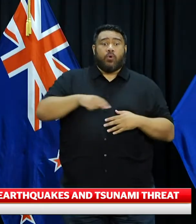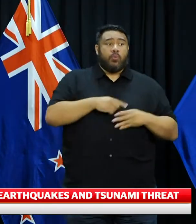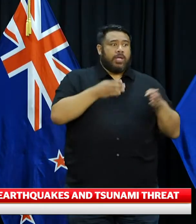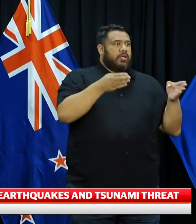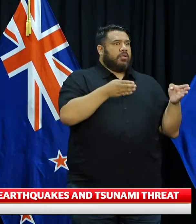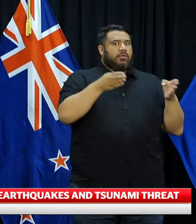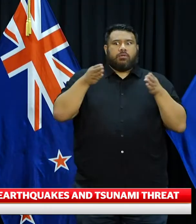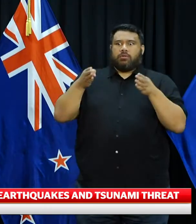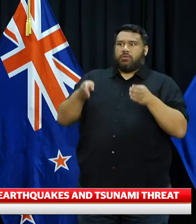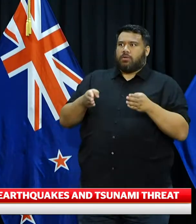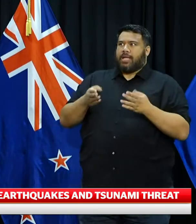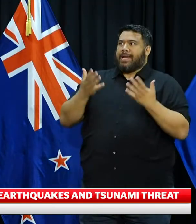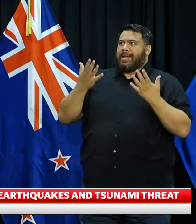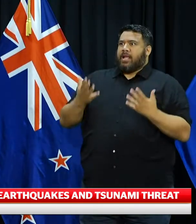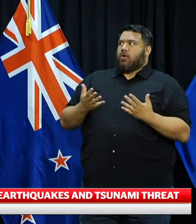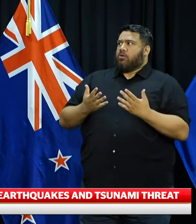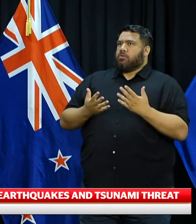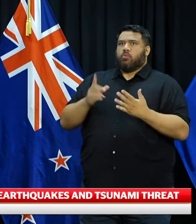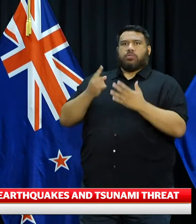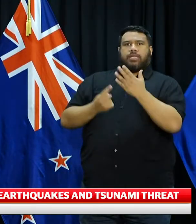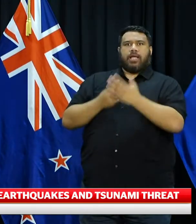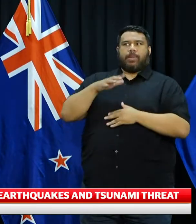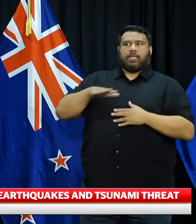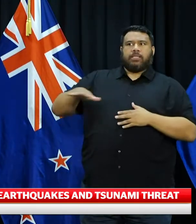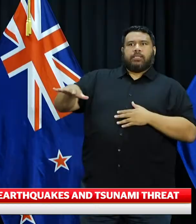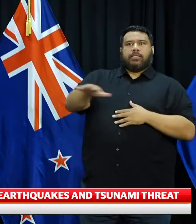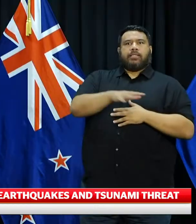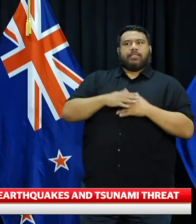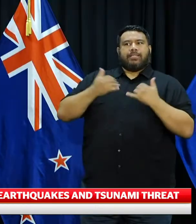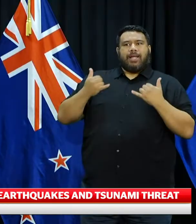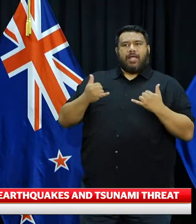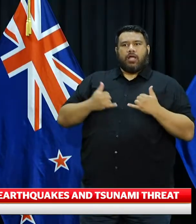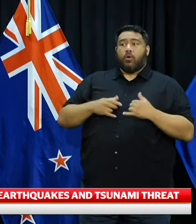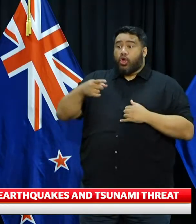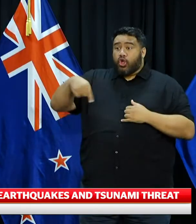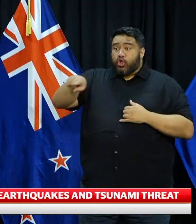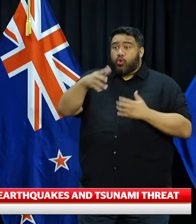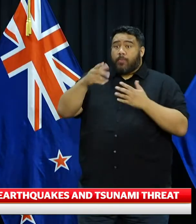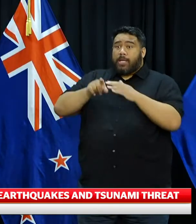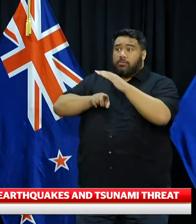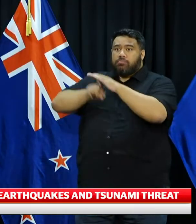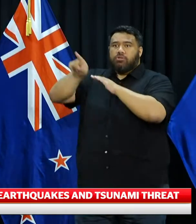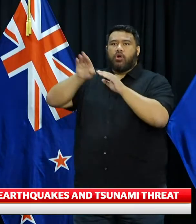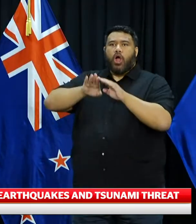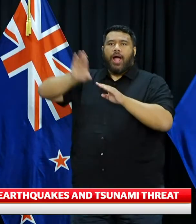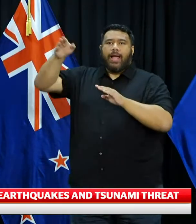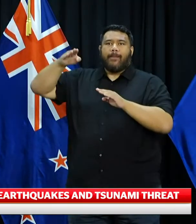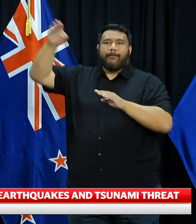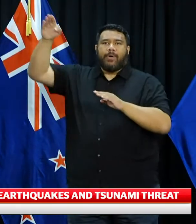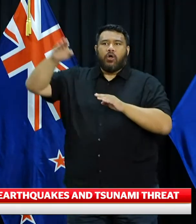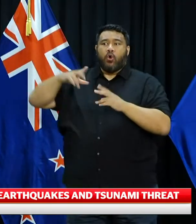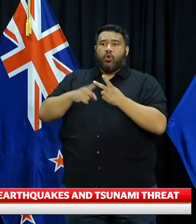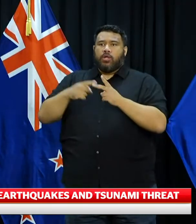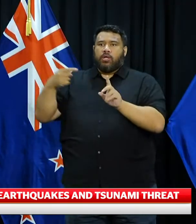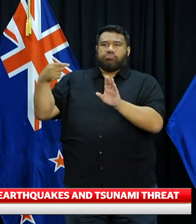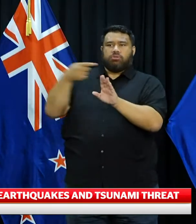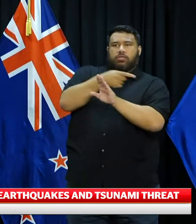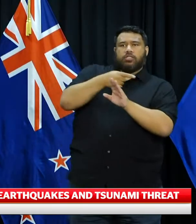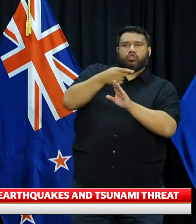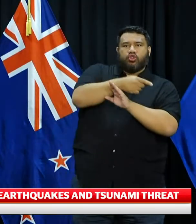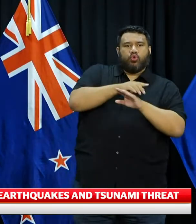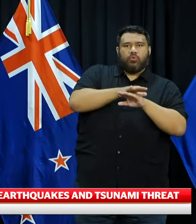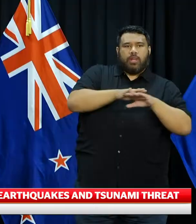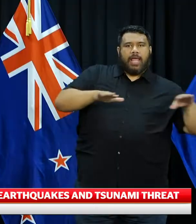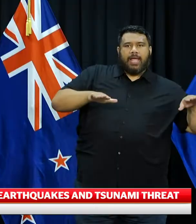current environment that we're in, we're asking those that have moved to high ground or inland to remain where